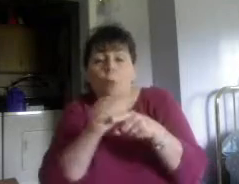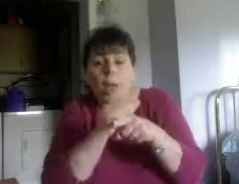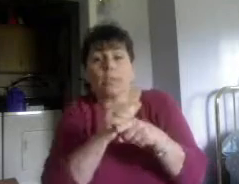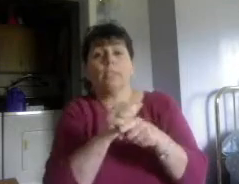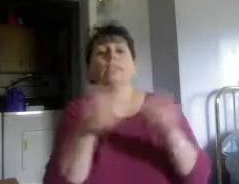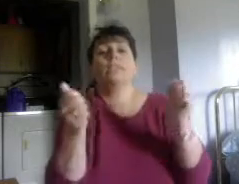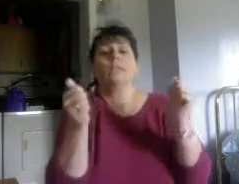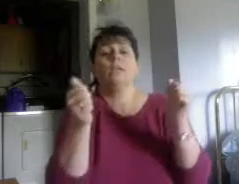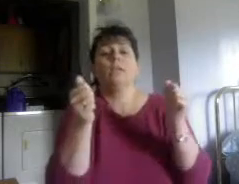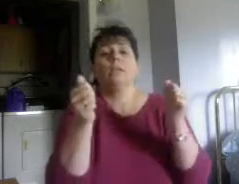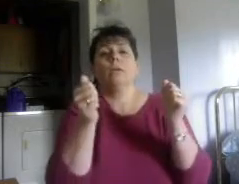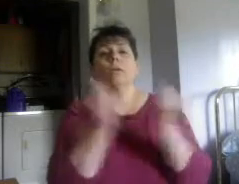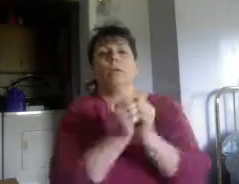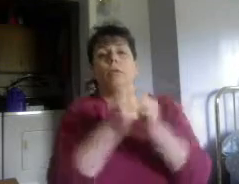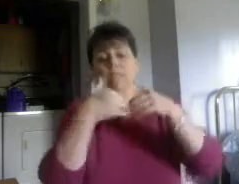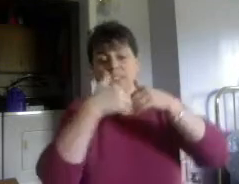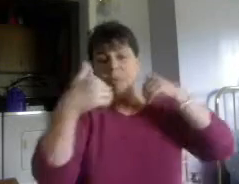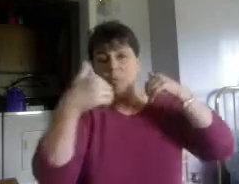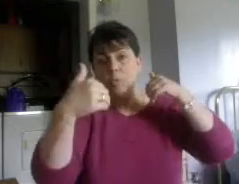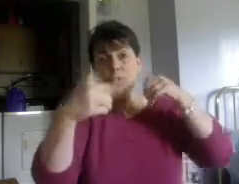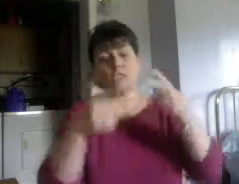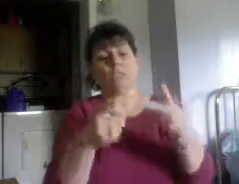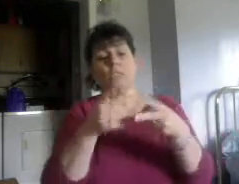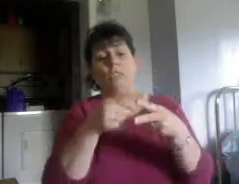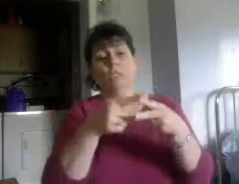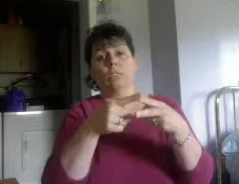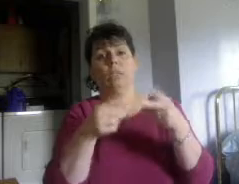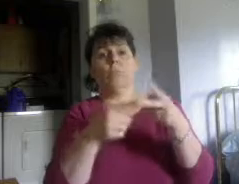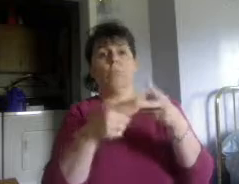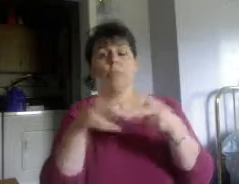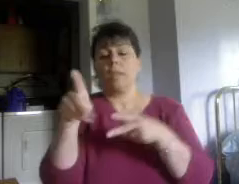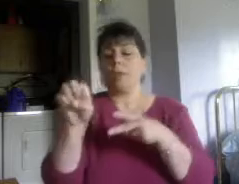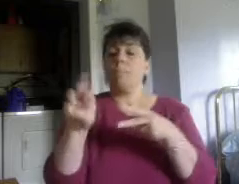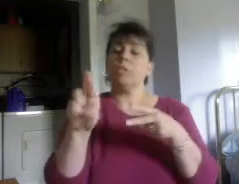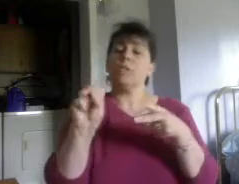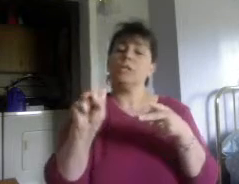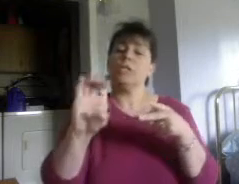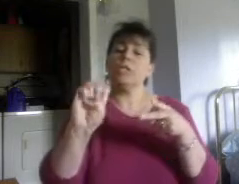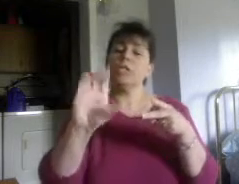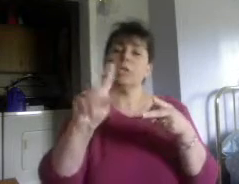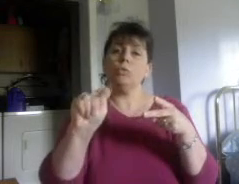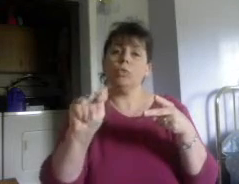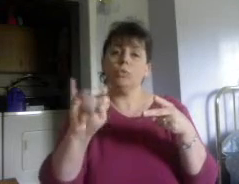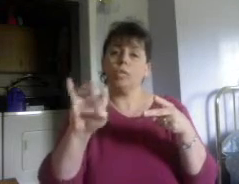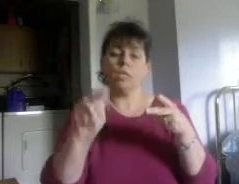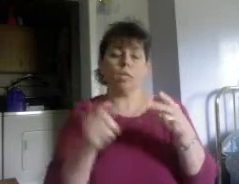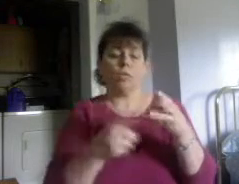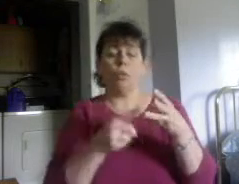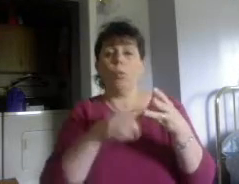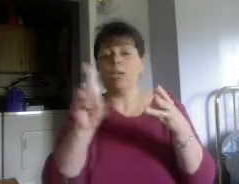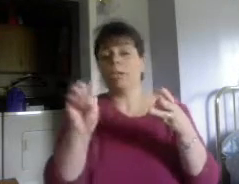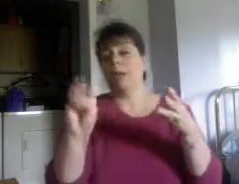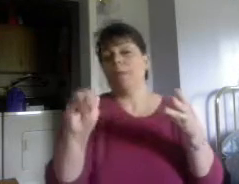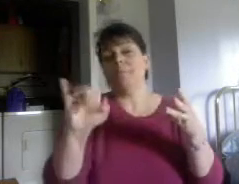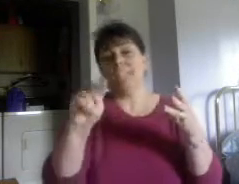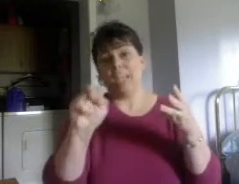discrimination, segregation, persecution, and domination by another race. Now, the